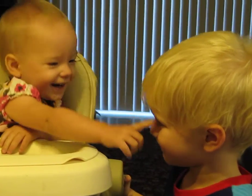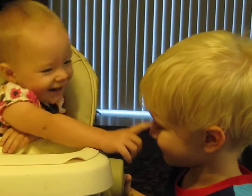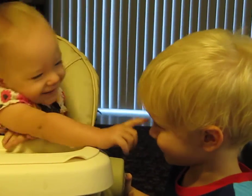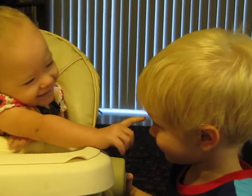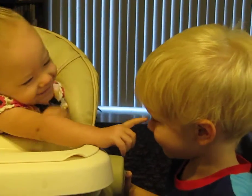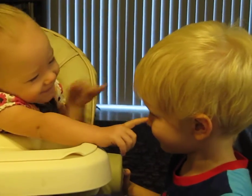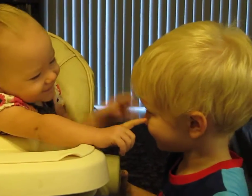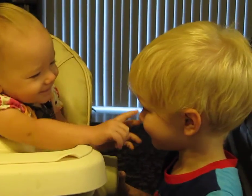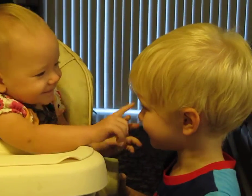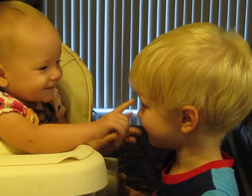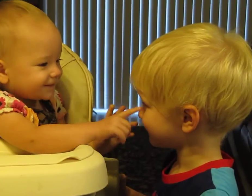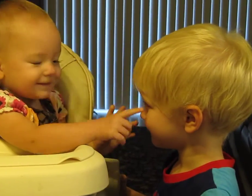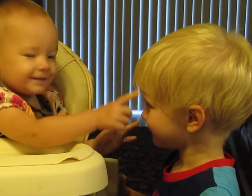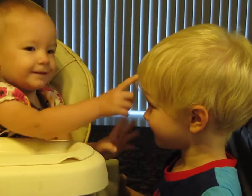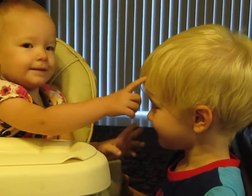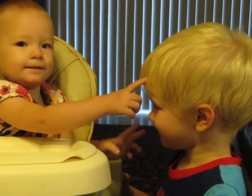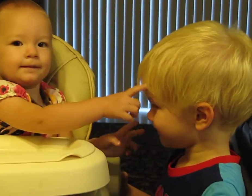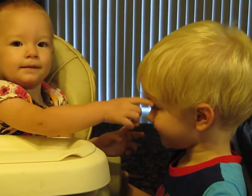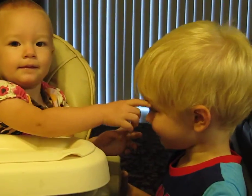Ally. Ally, where's your tongue?